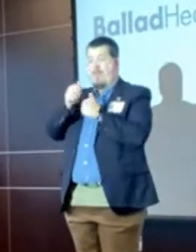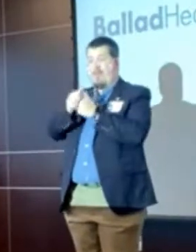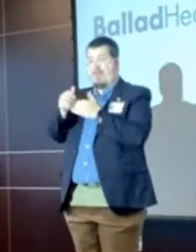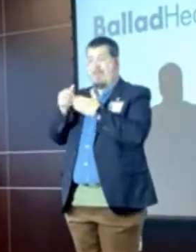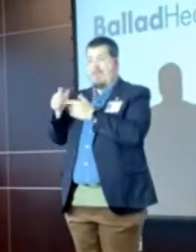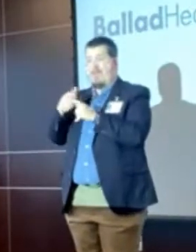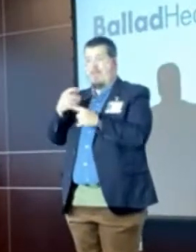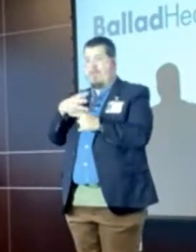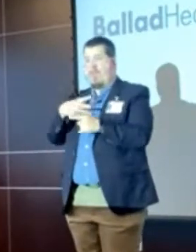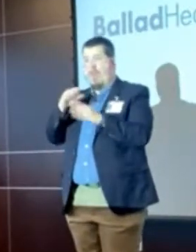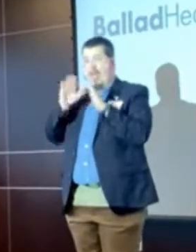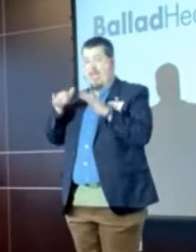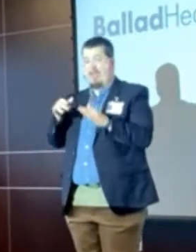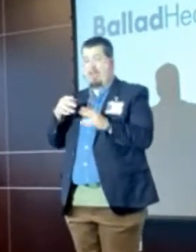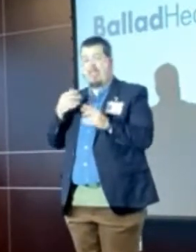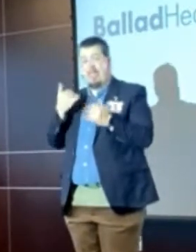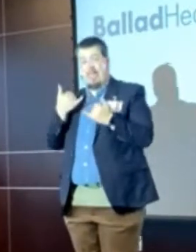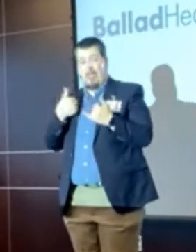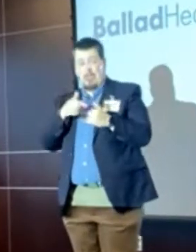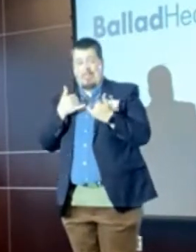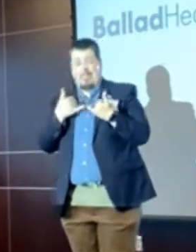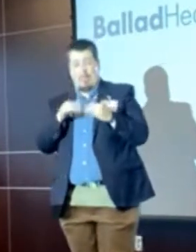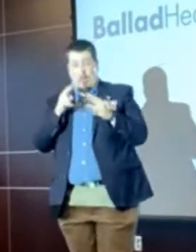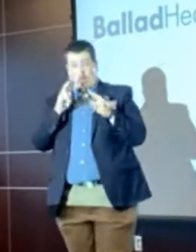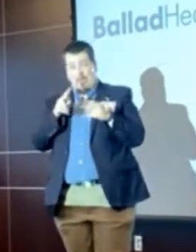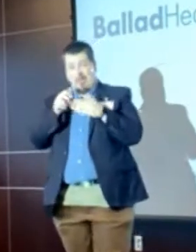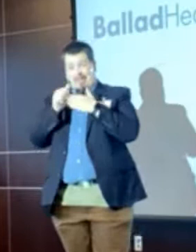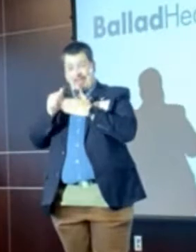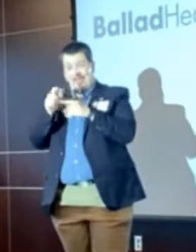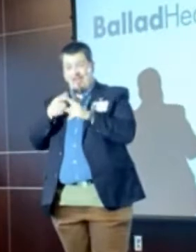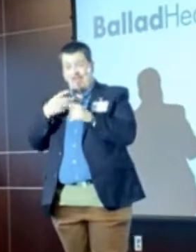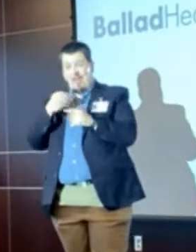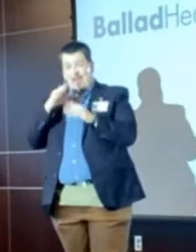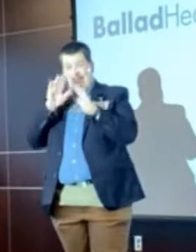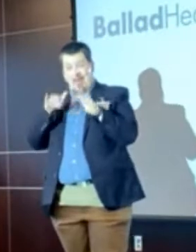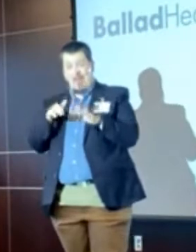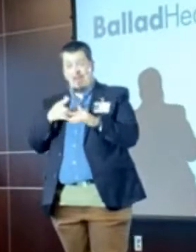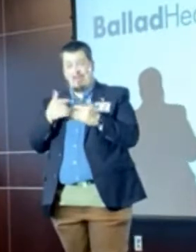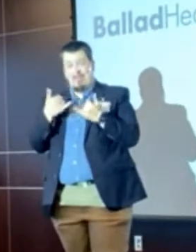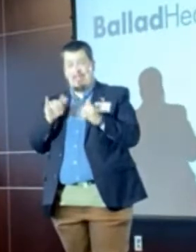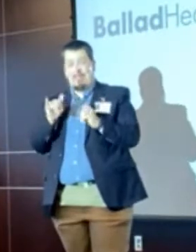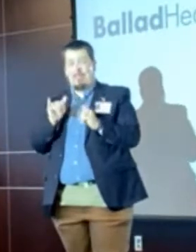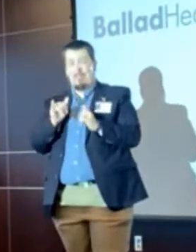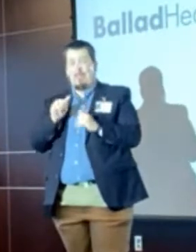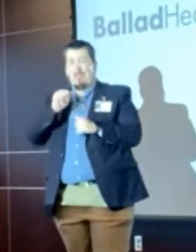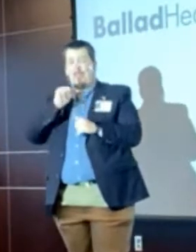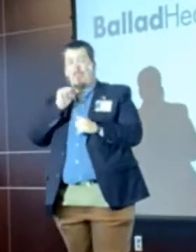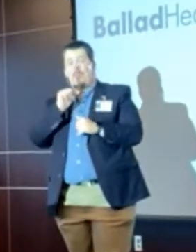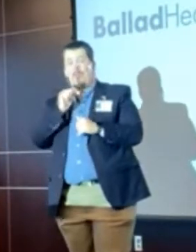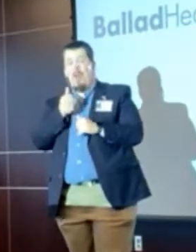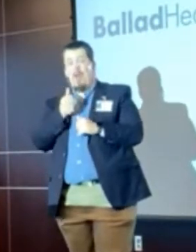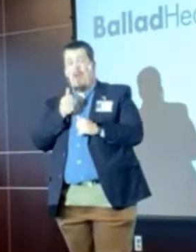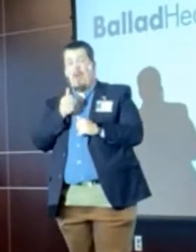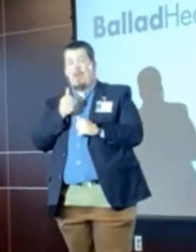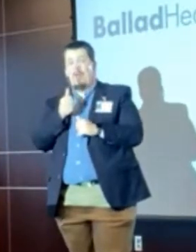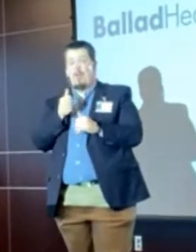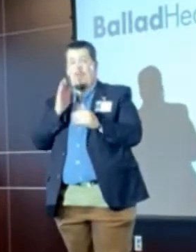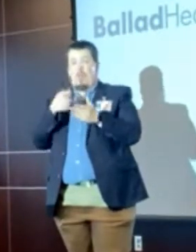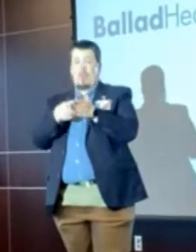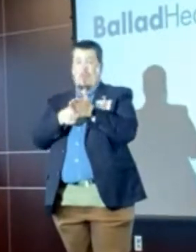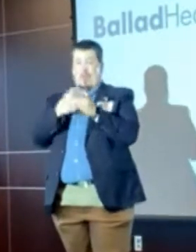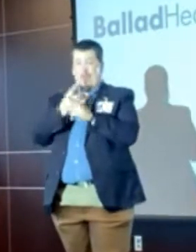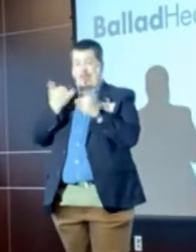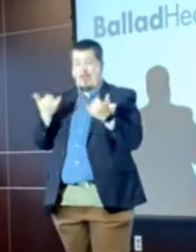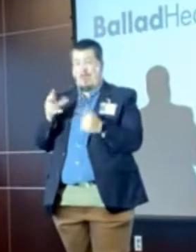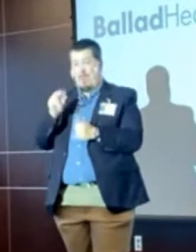the White House? Richard, we're still continuing to follow the guidance from the White House. We are not looking to mandate this at this